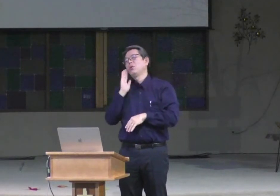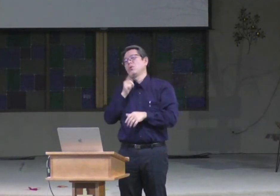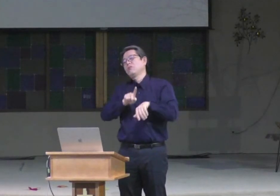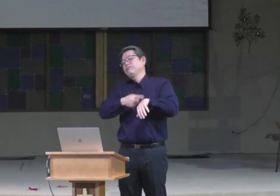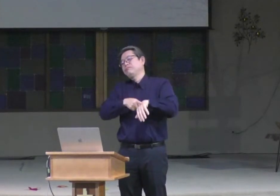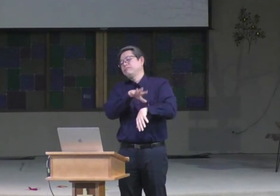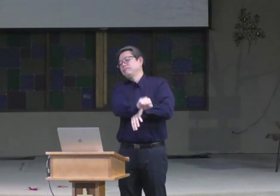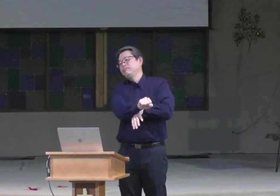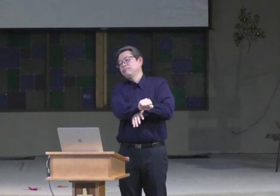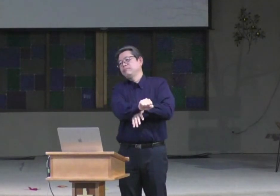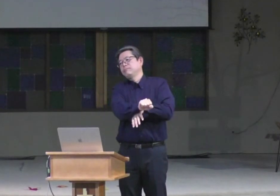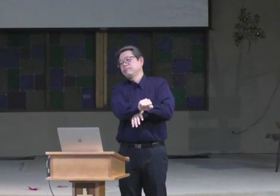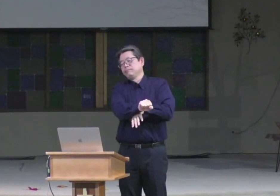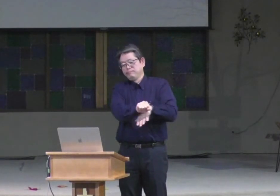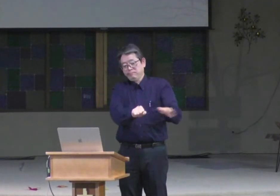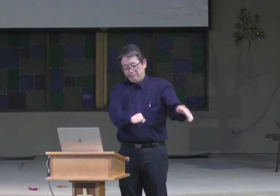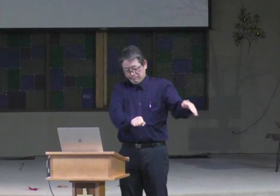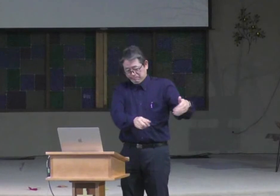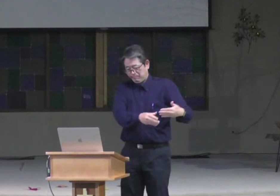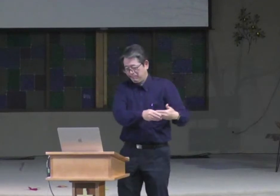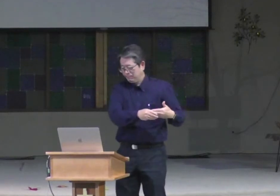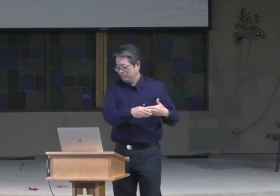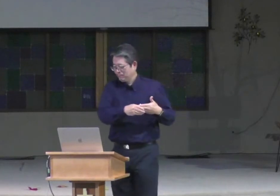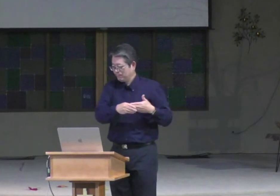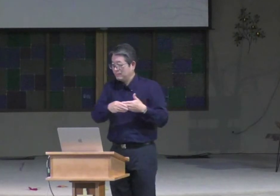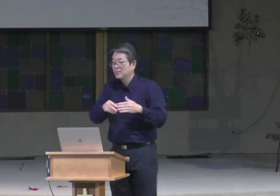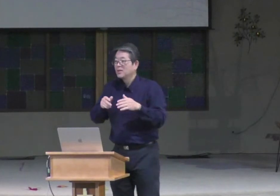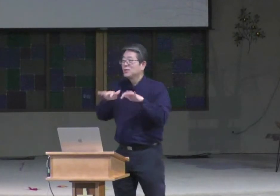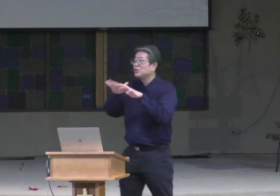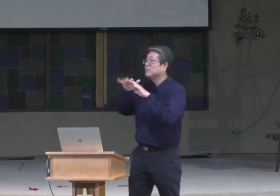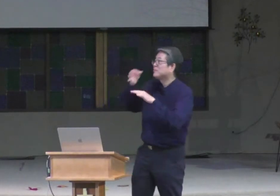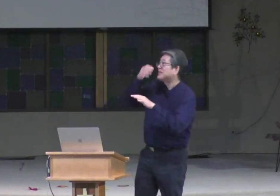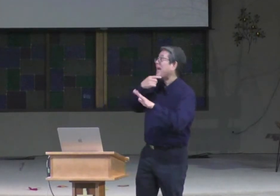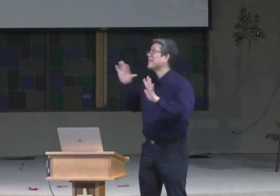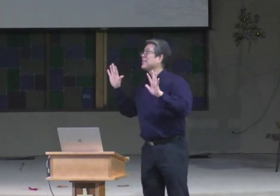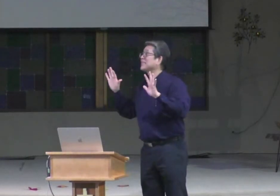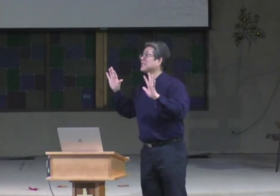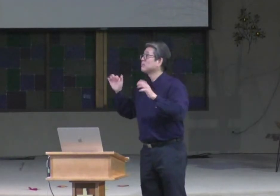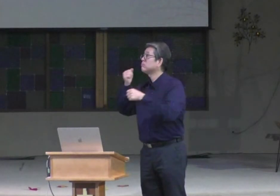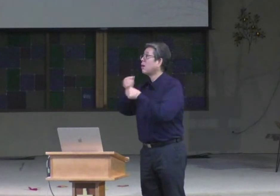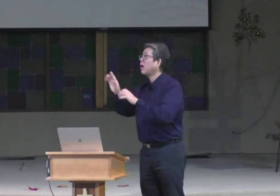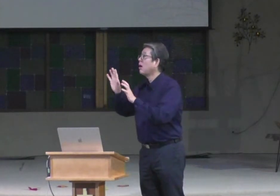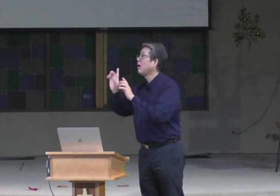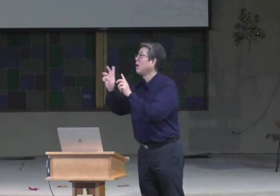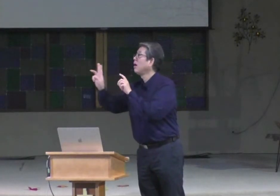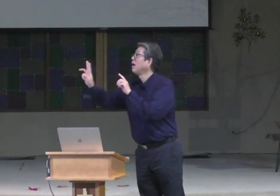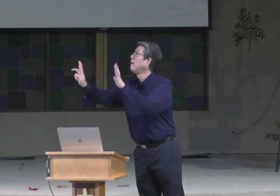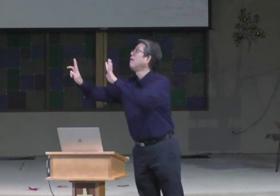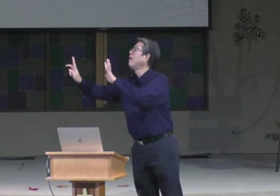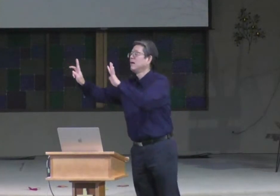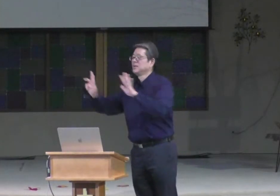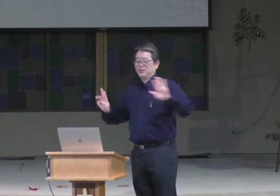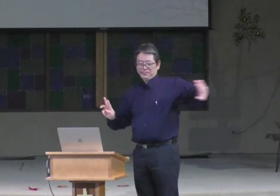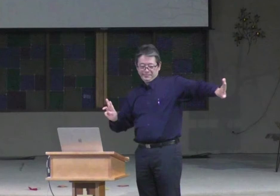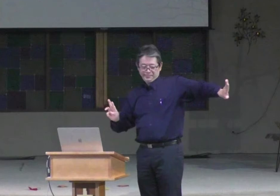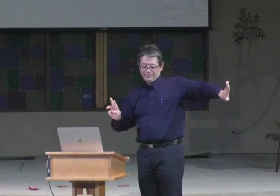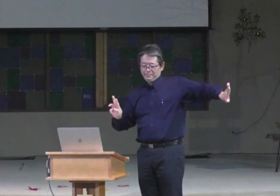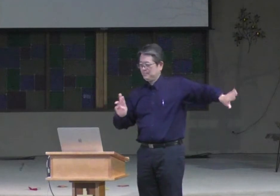Jesus knew that. Jesus understood deaf culture. Jesus understood this person. And all the people that wanted to see all the great things Jesus